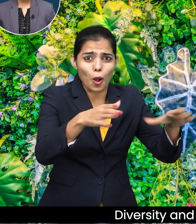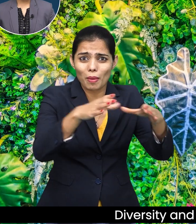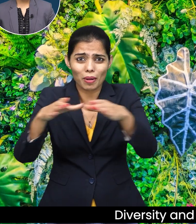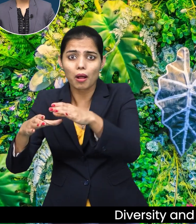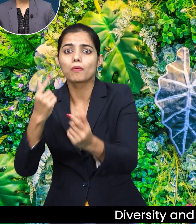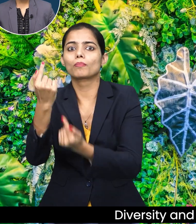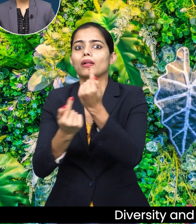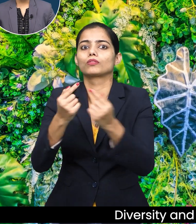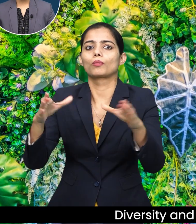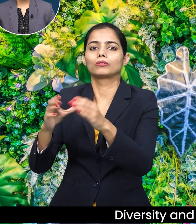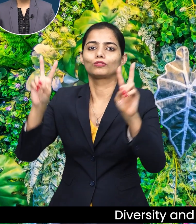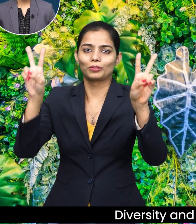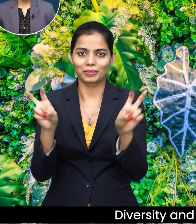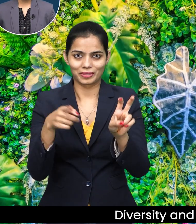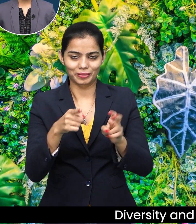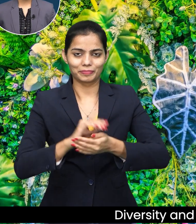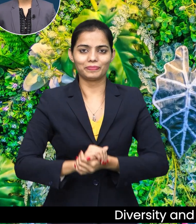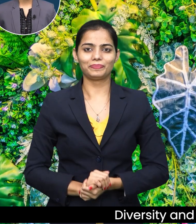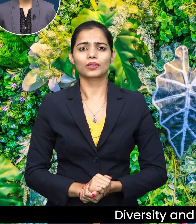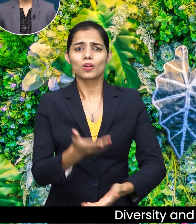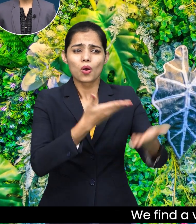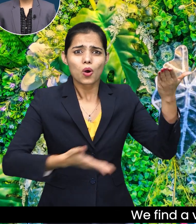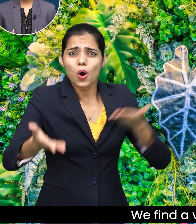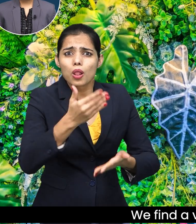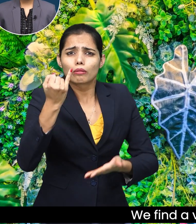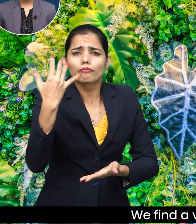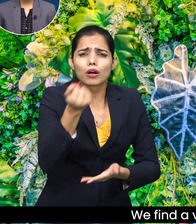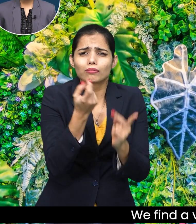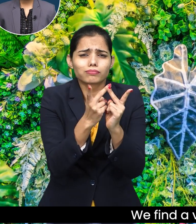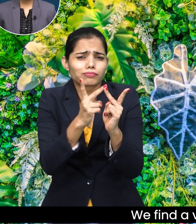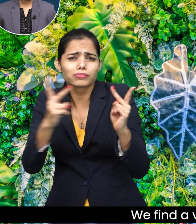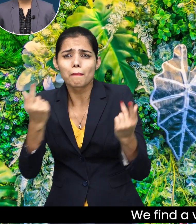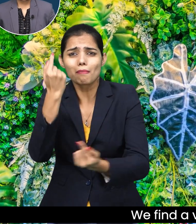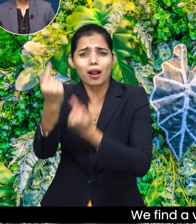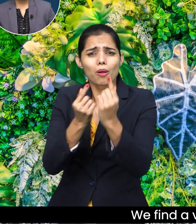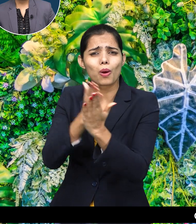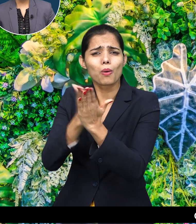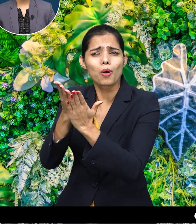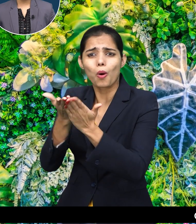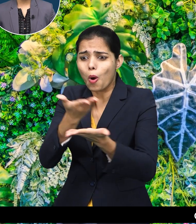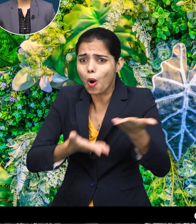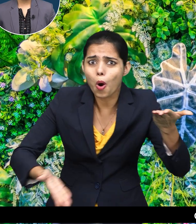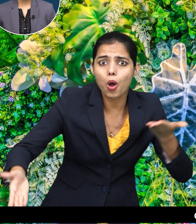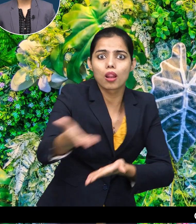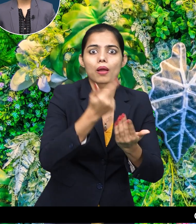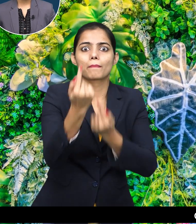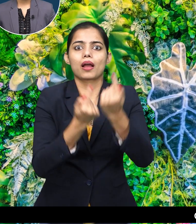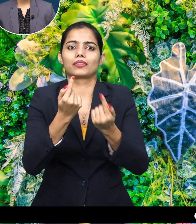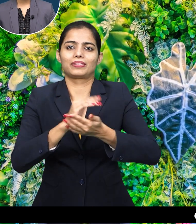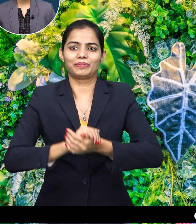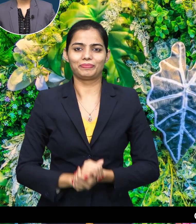Diversity and classification of plants. We find a variety of plant types around us.